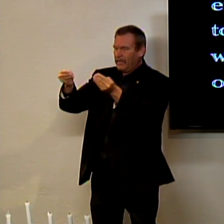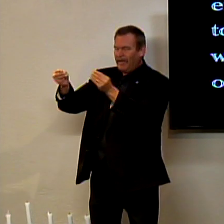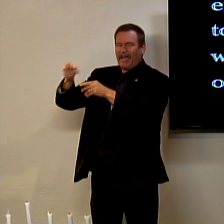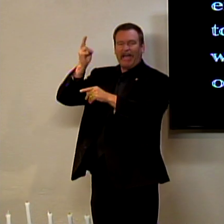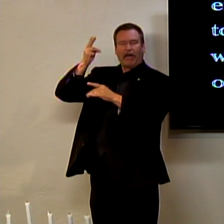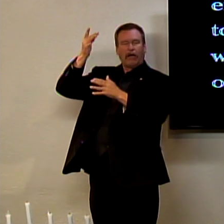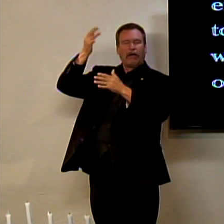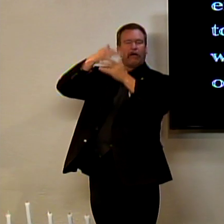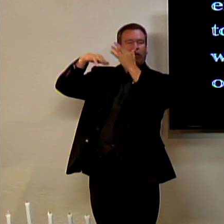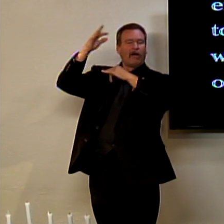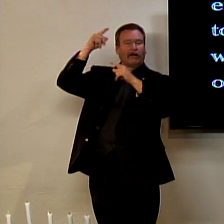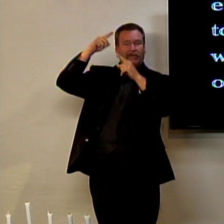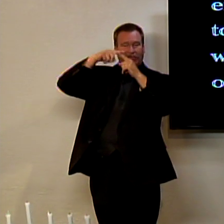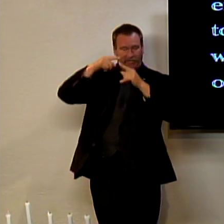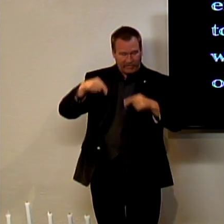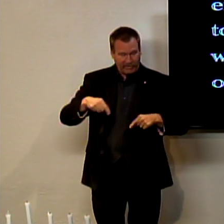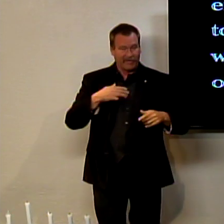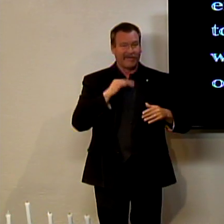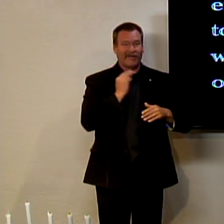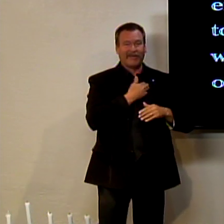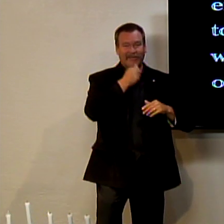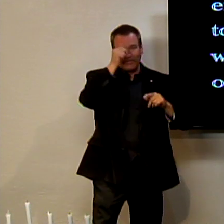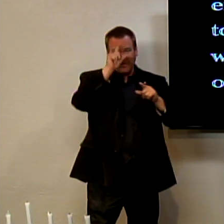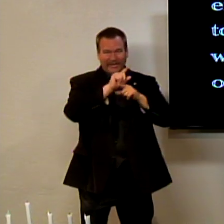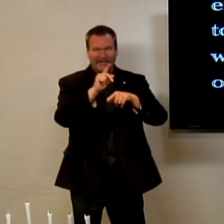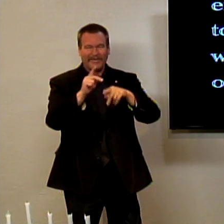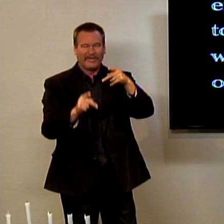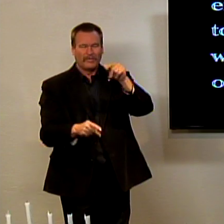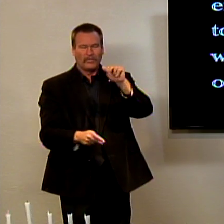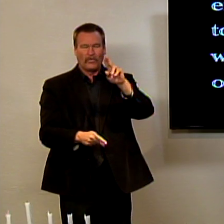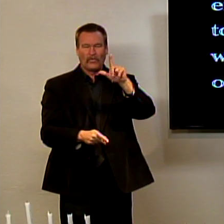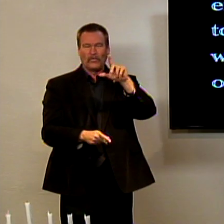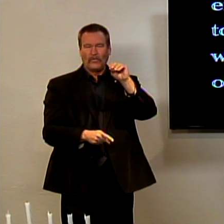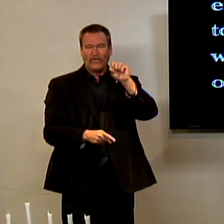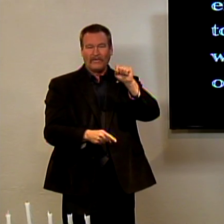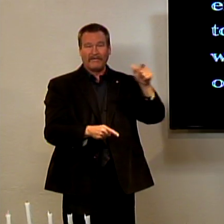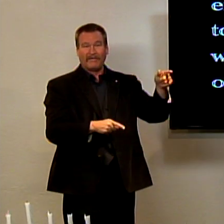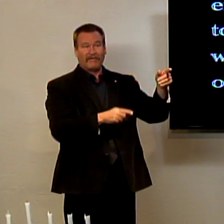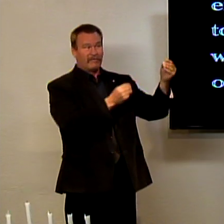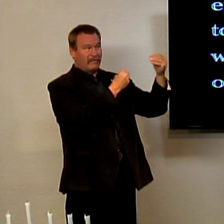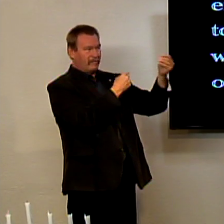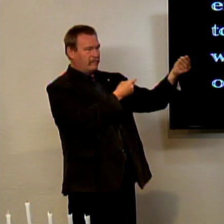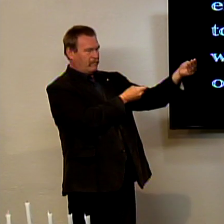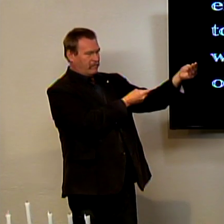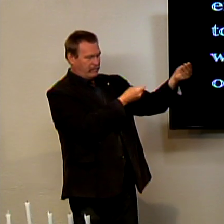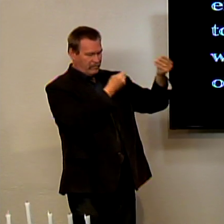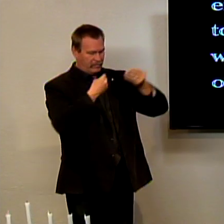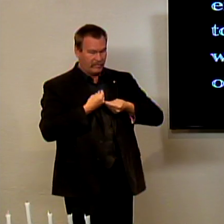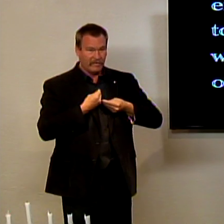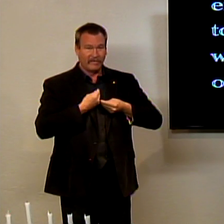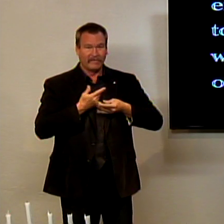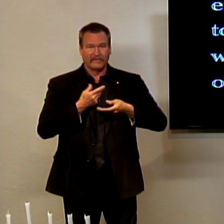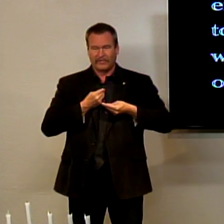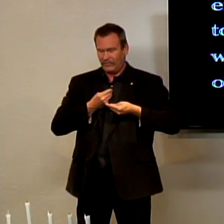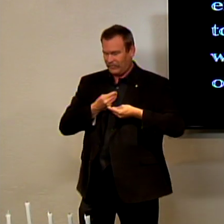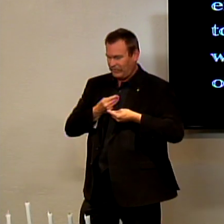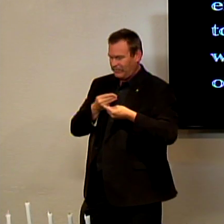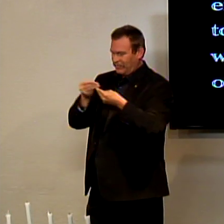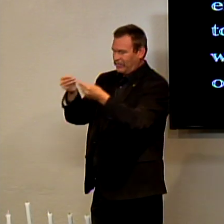We see how Paul and Peter and John, and they passed it on all the way till today. And then our brother Paul Luce passed it on to me, and